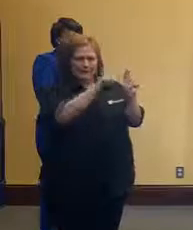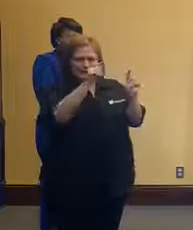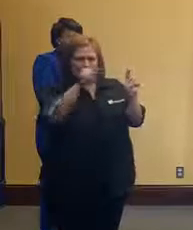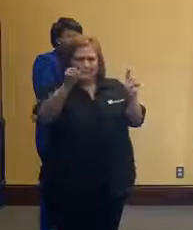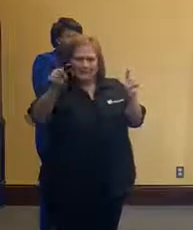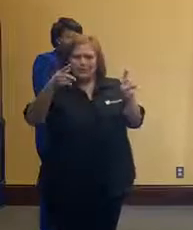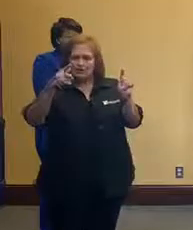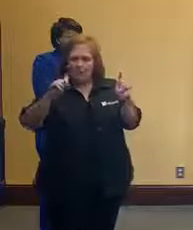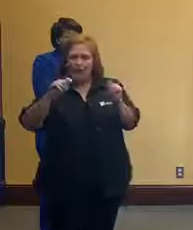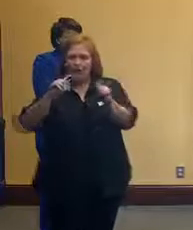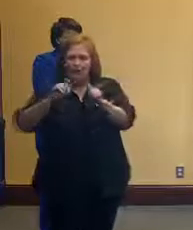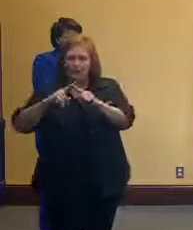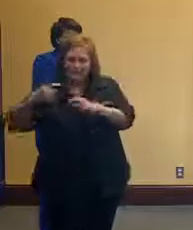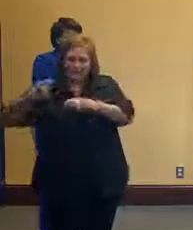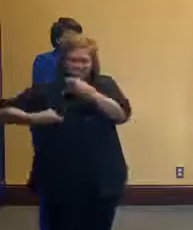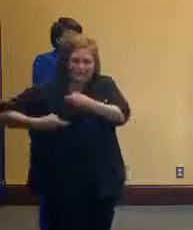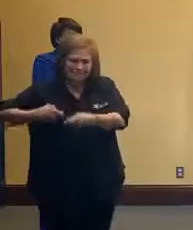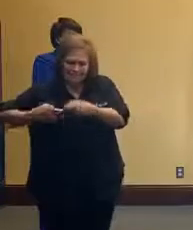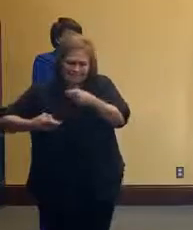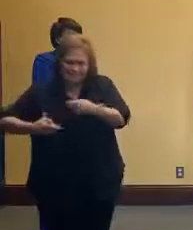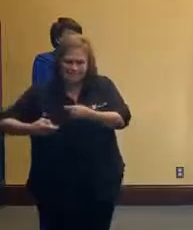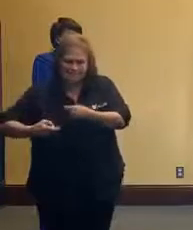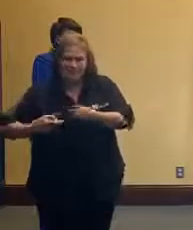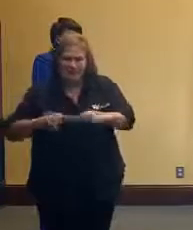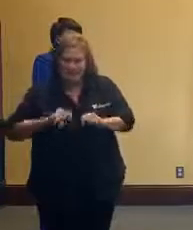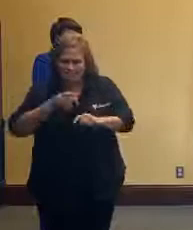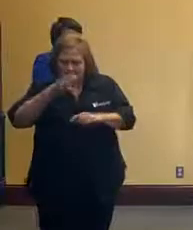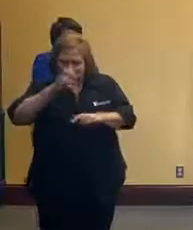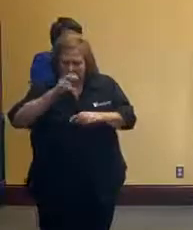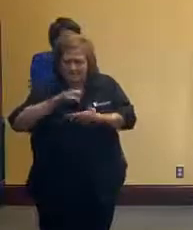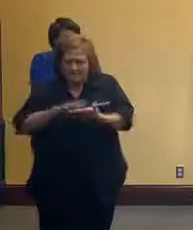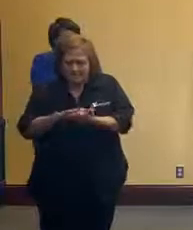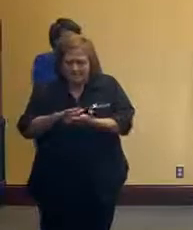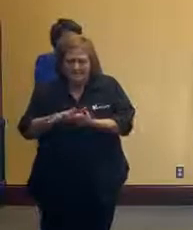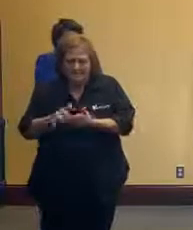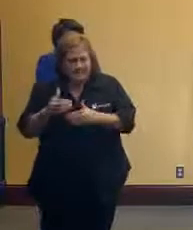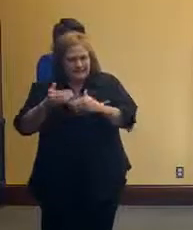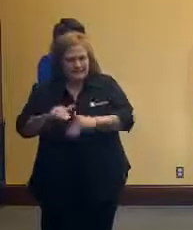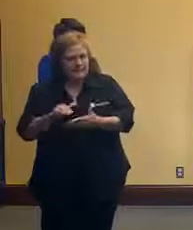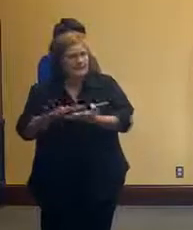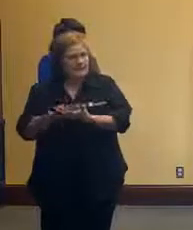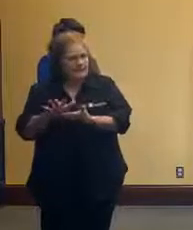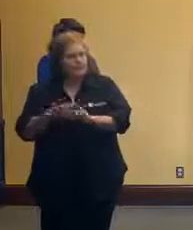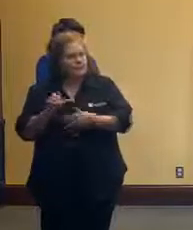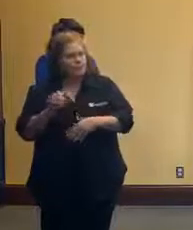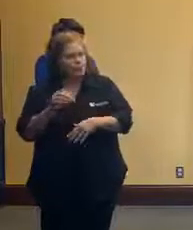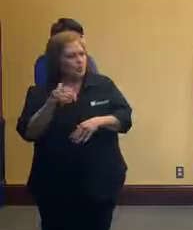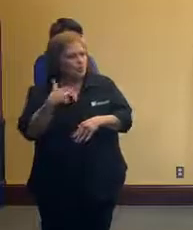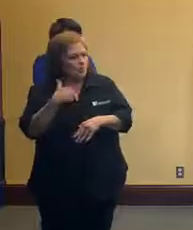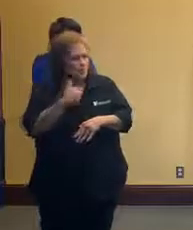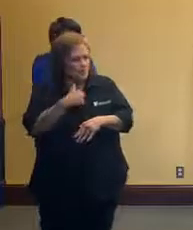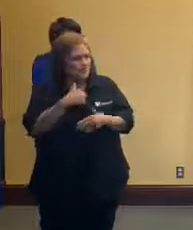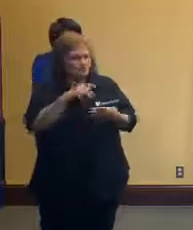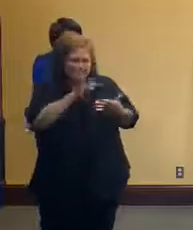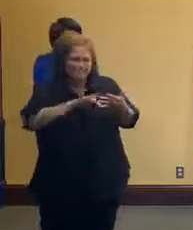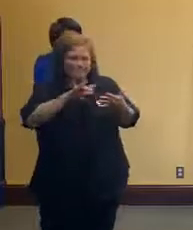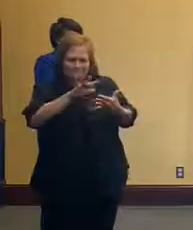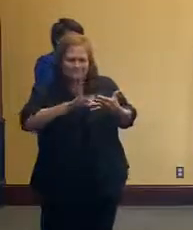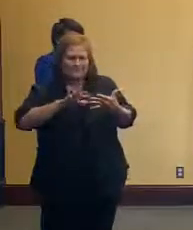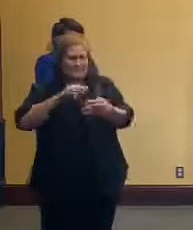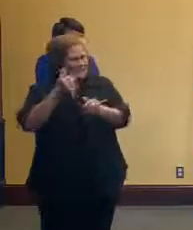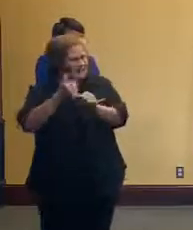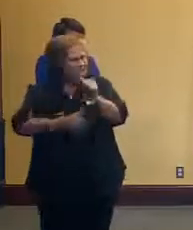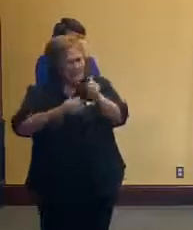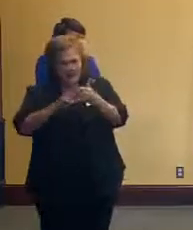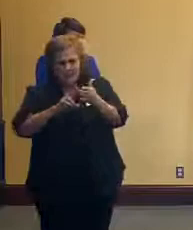important to lead by example in that regard. So I know the mayor's office, and then certainly my office, is really evaluating every one of our contractual spend. I have